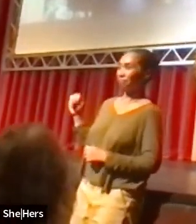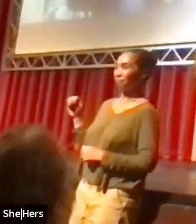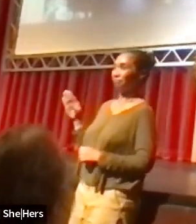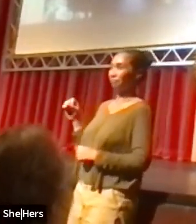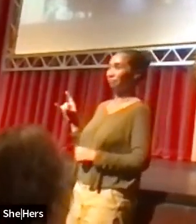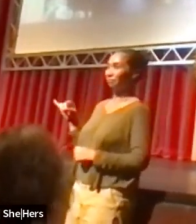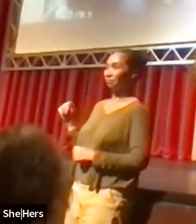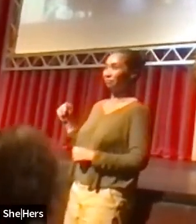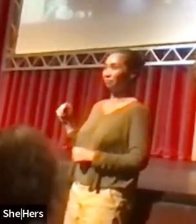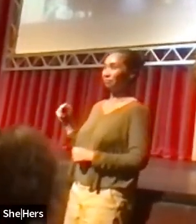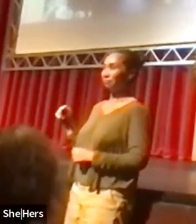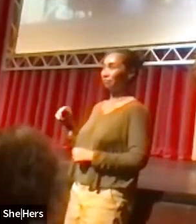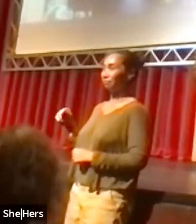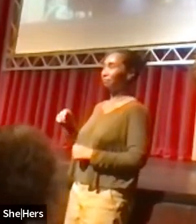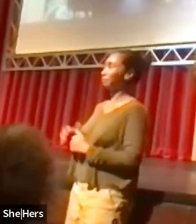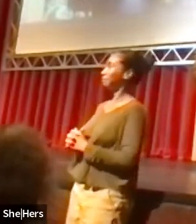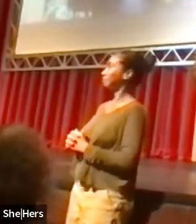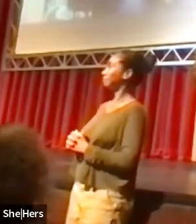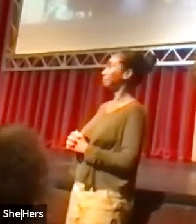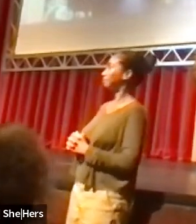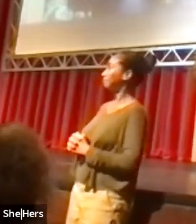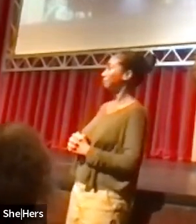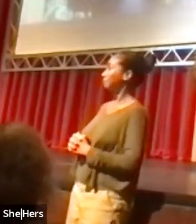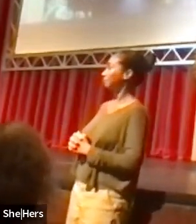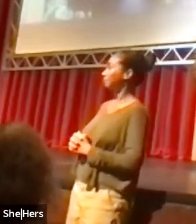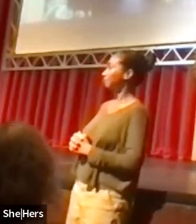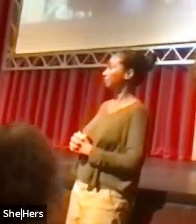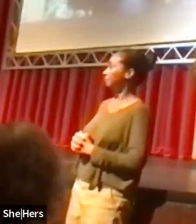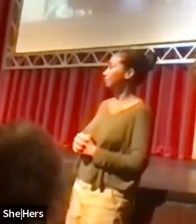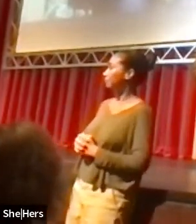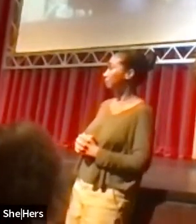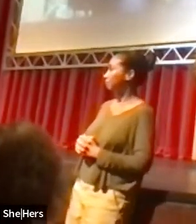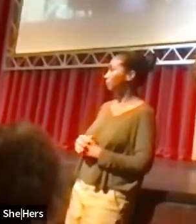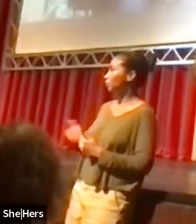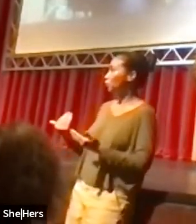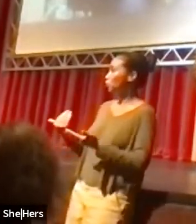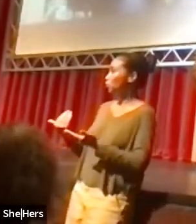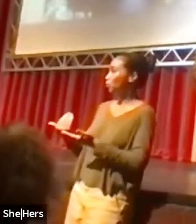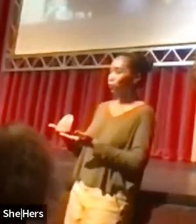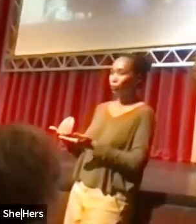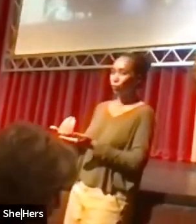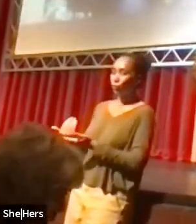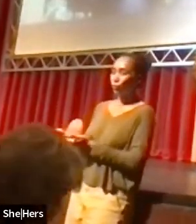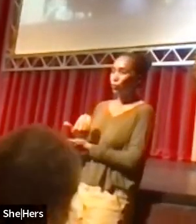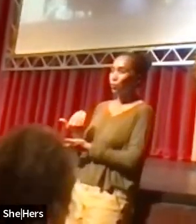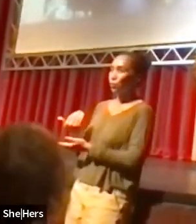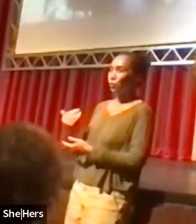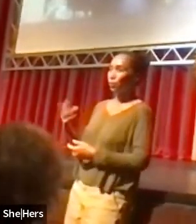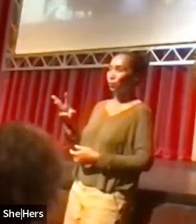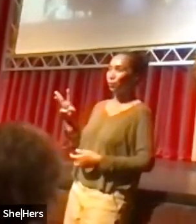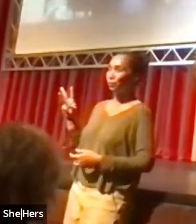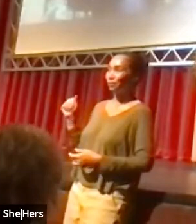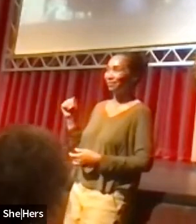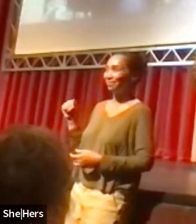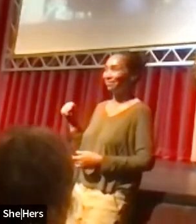Khmer Cambodian writer Sarita So. Next to her is Hawaiian